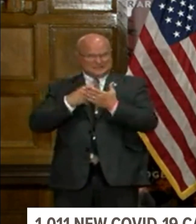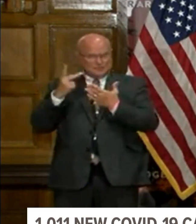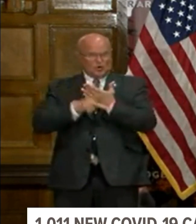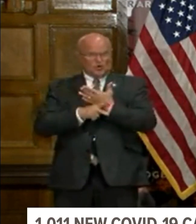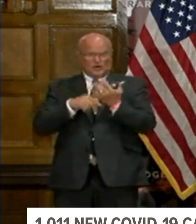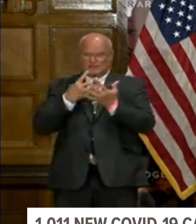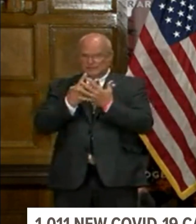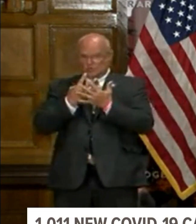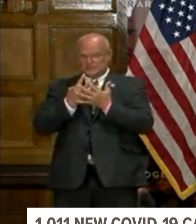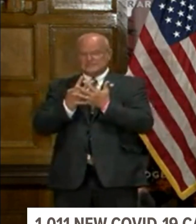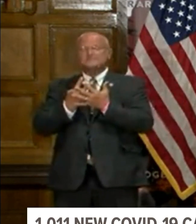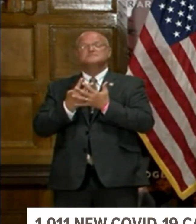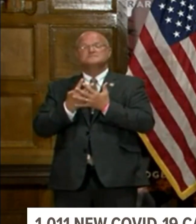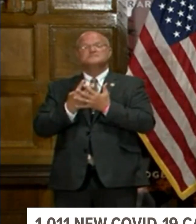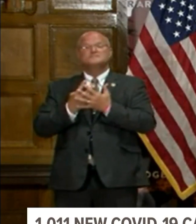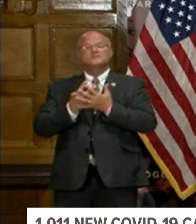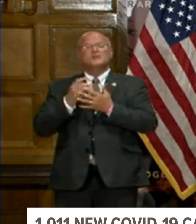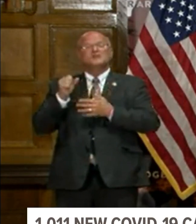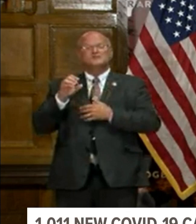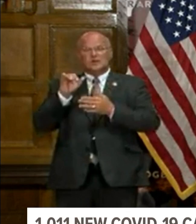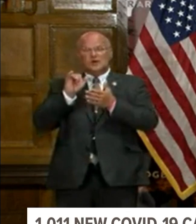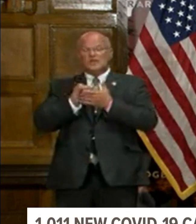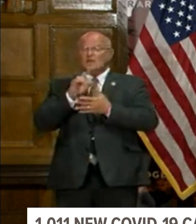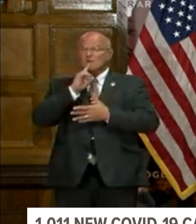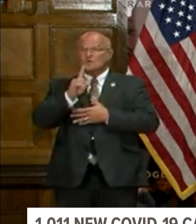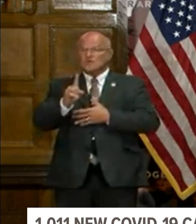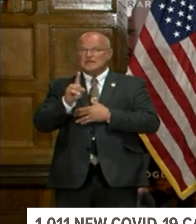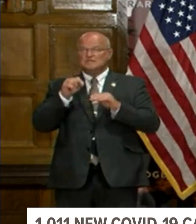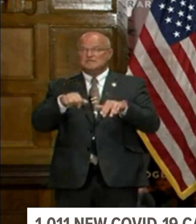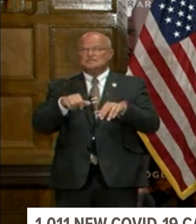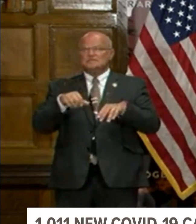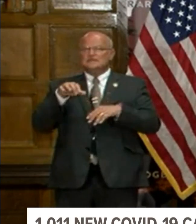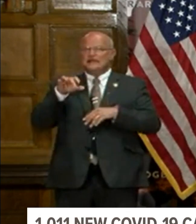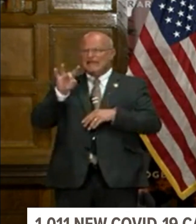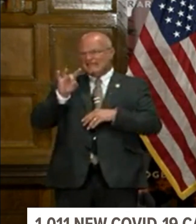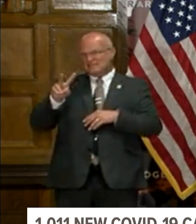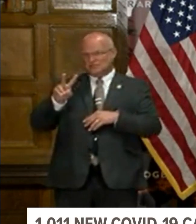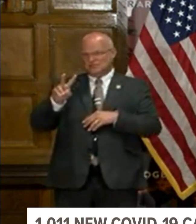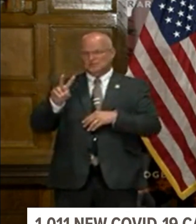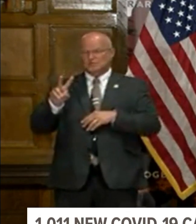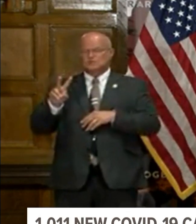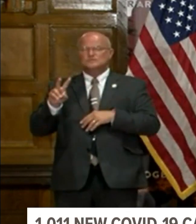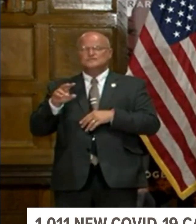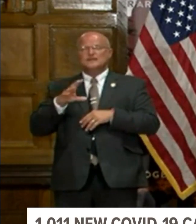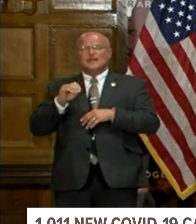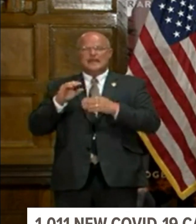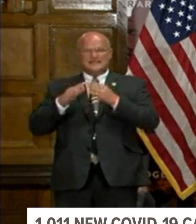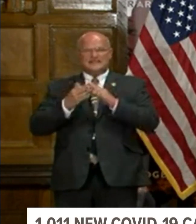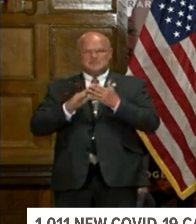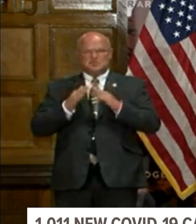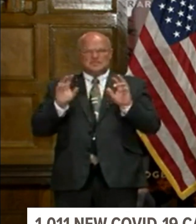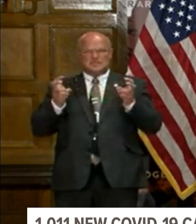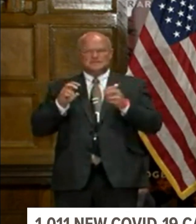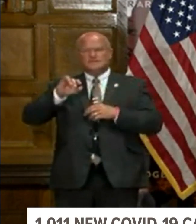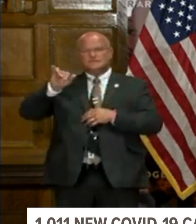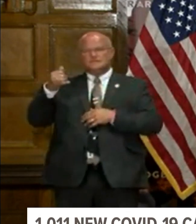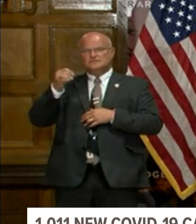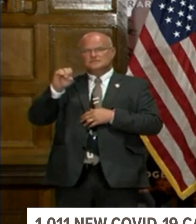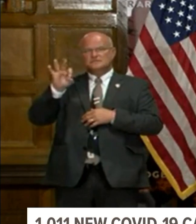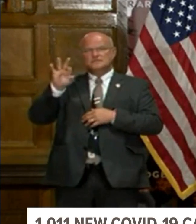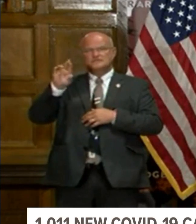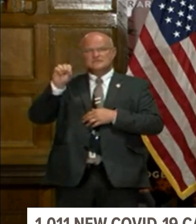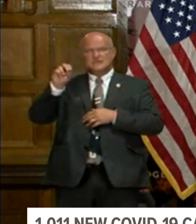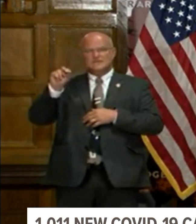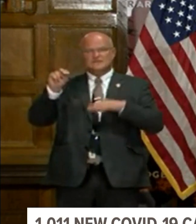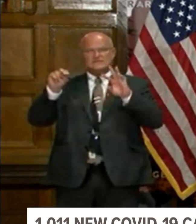in our prison facilities. And so that would really put them at 82 in Pulaski County in the community. Jefferson County